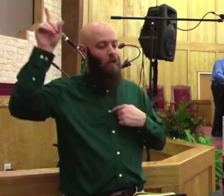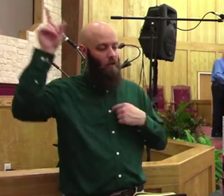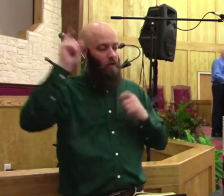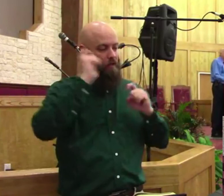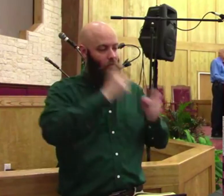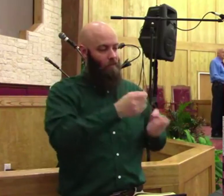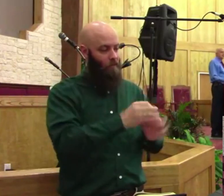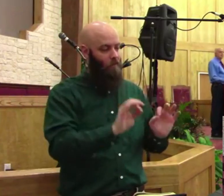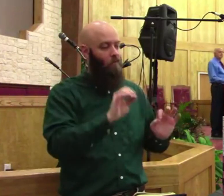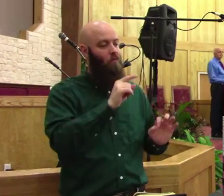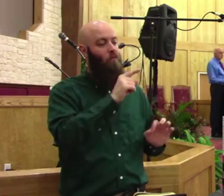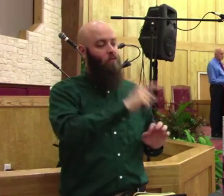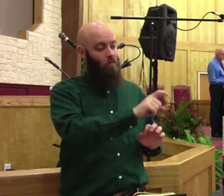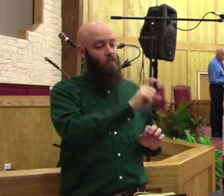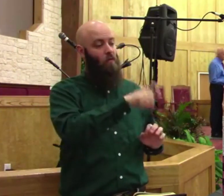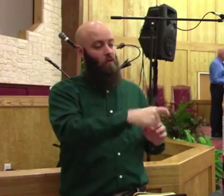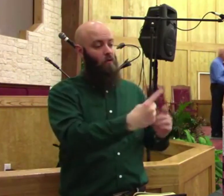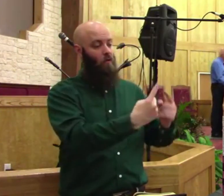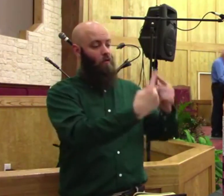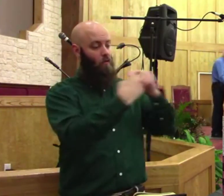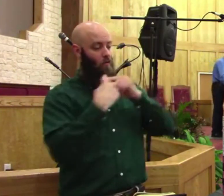You have to cry out for mercy